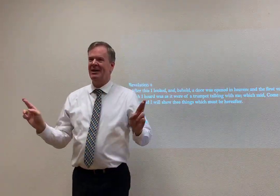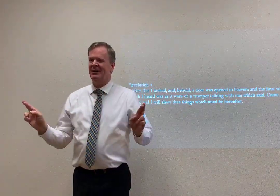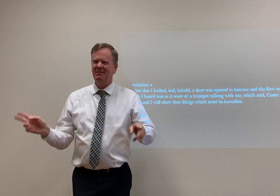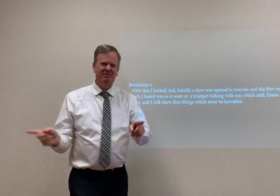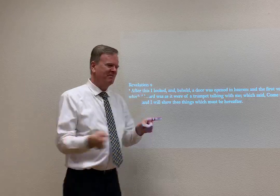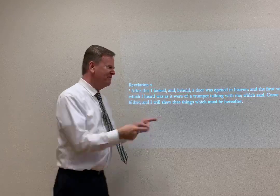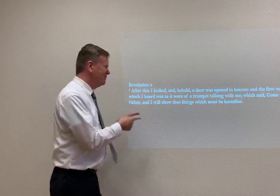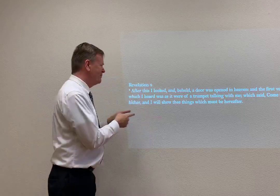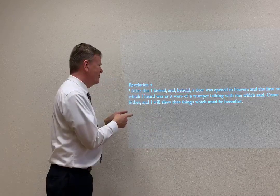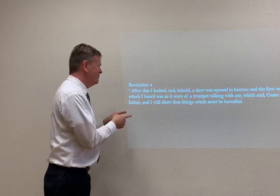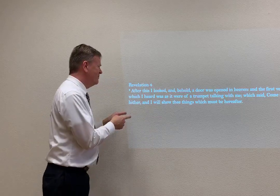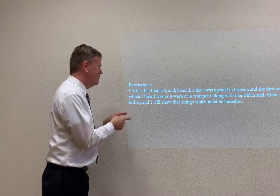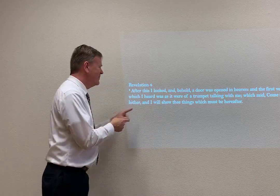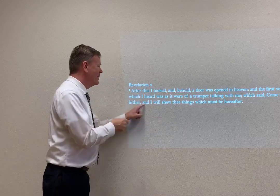Okay. Go back to this.